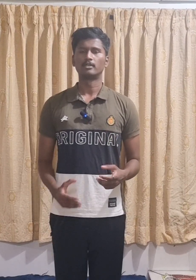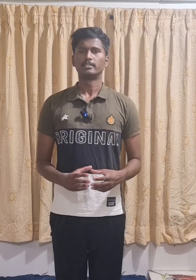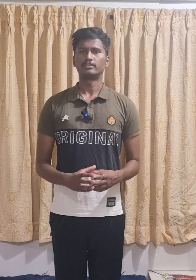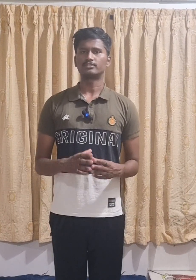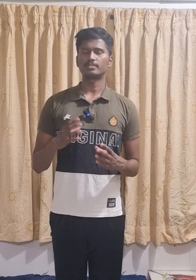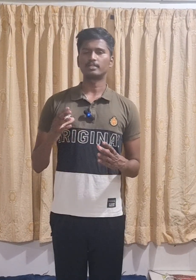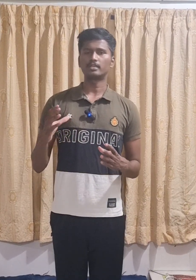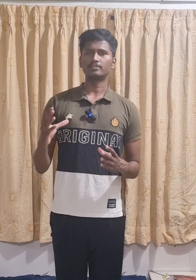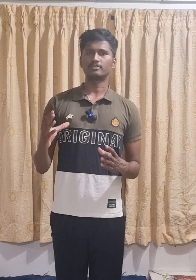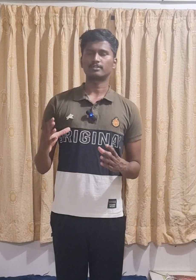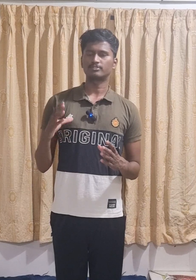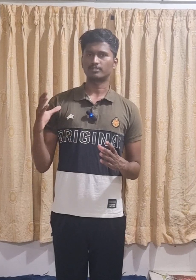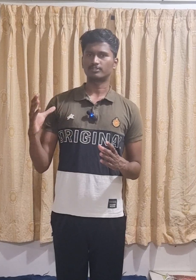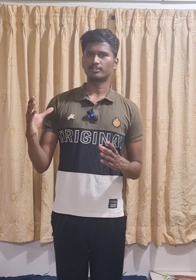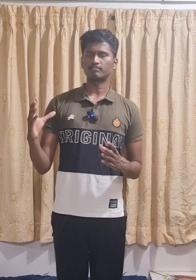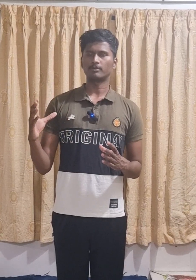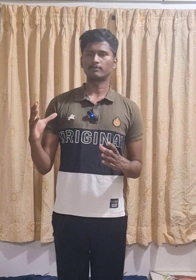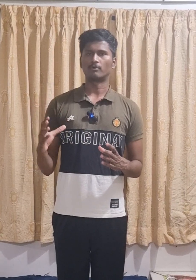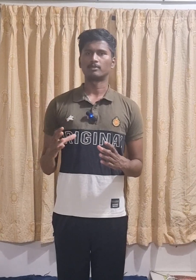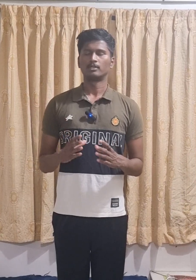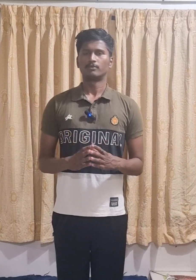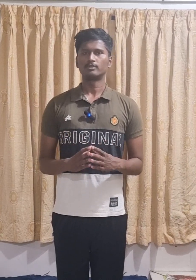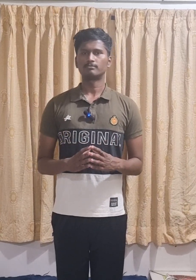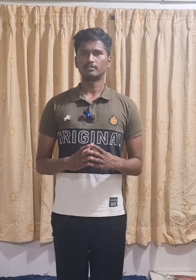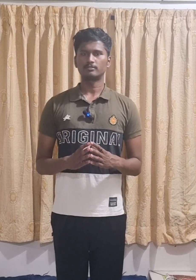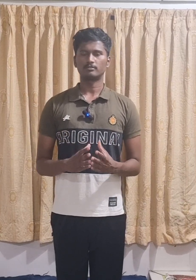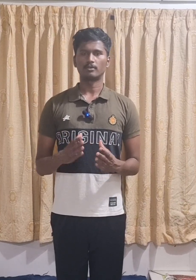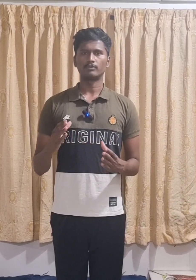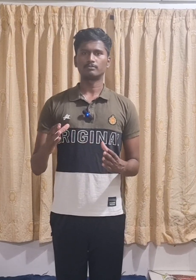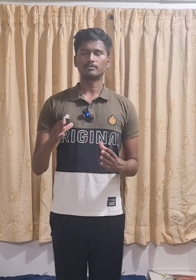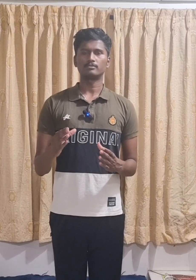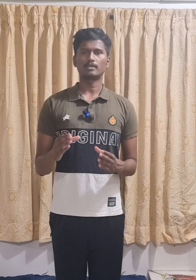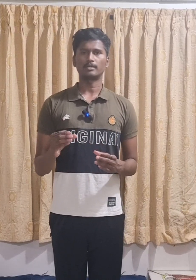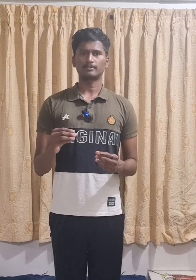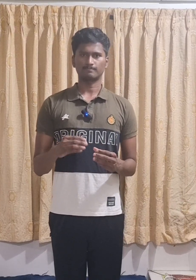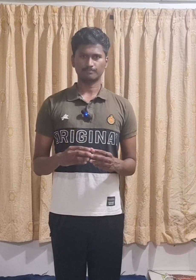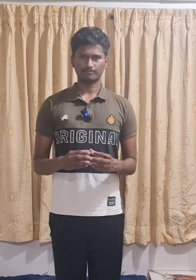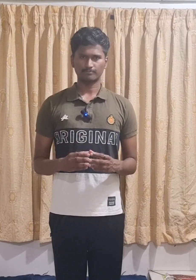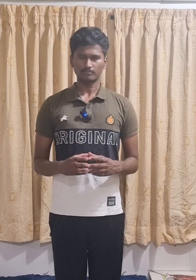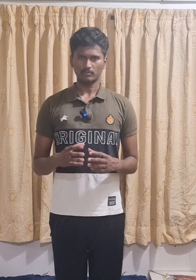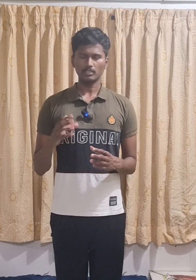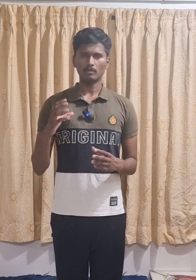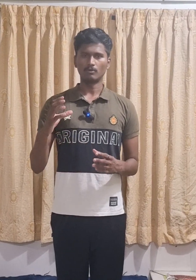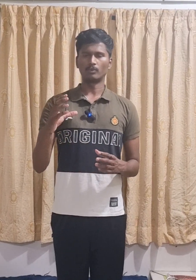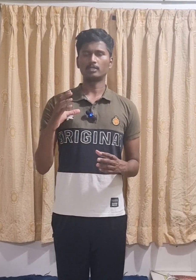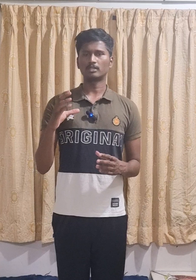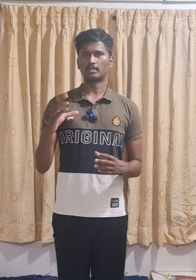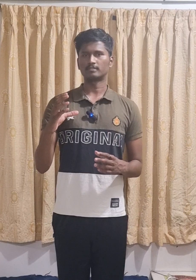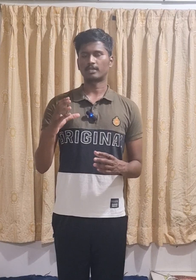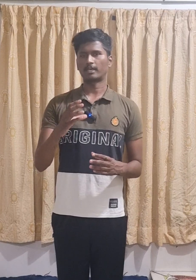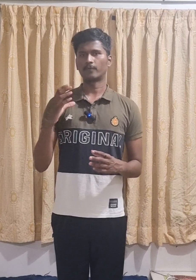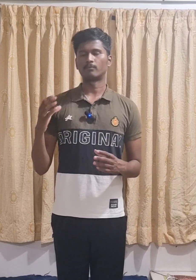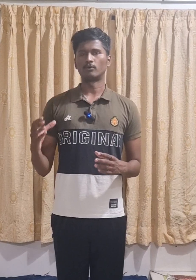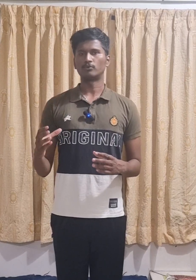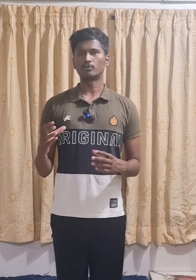the tree-like structure is being formed, which means that one class can have two